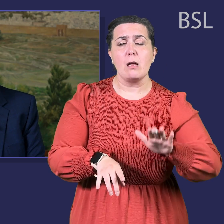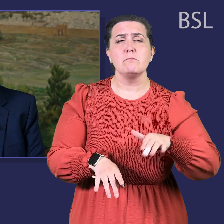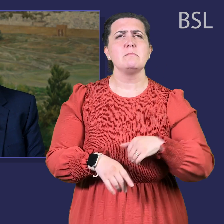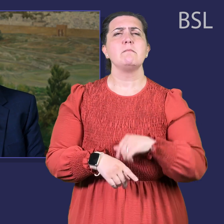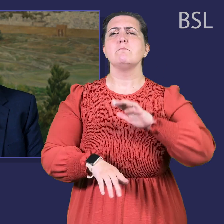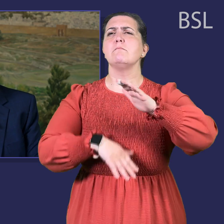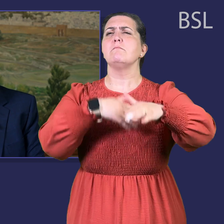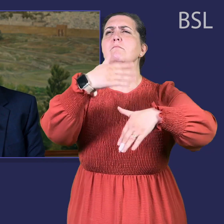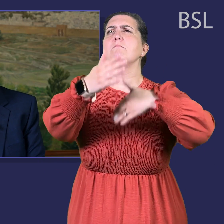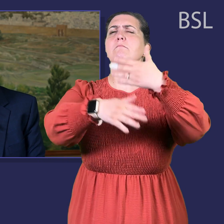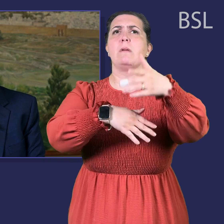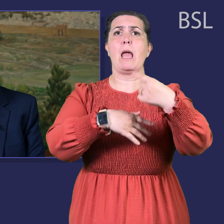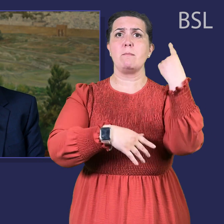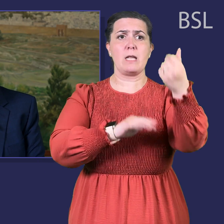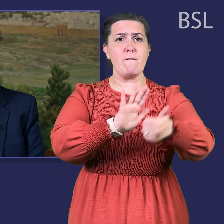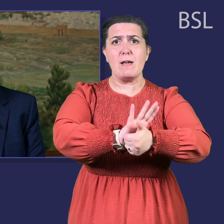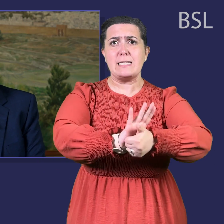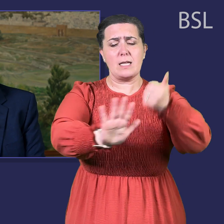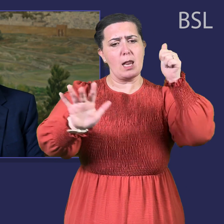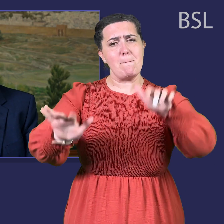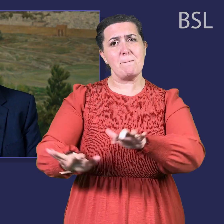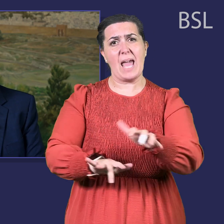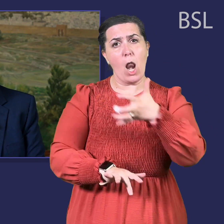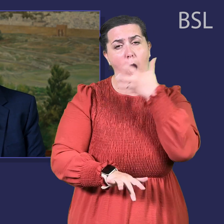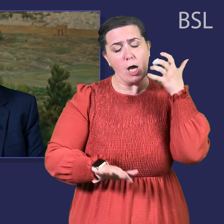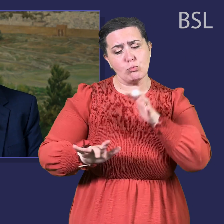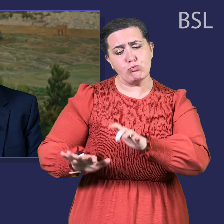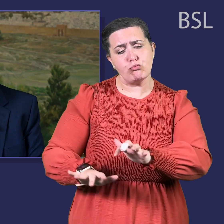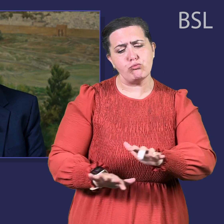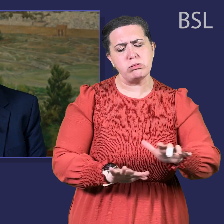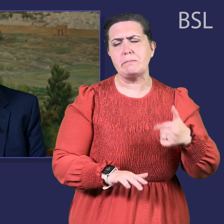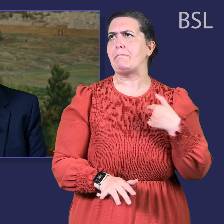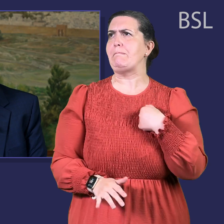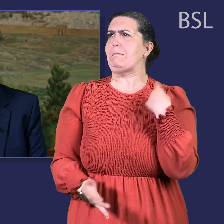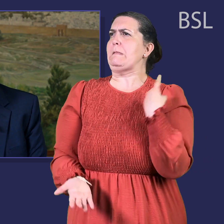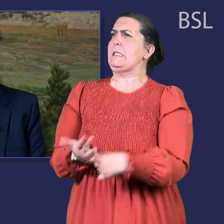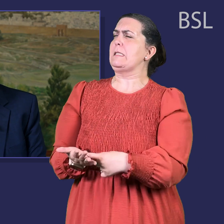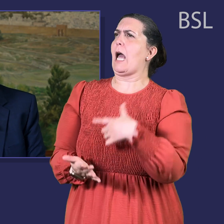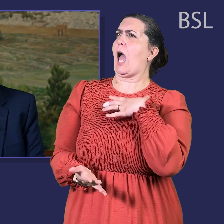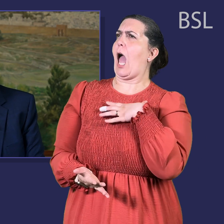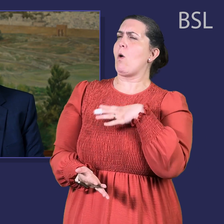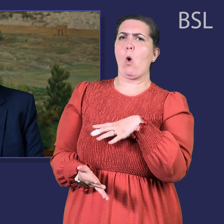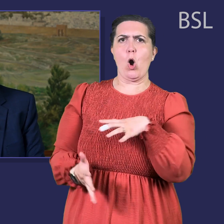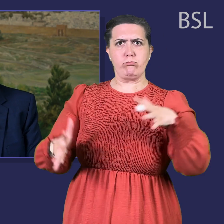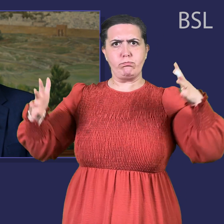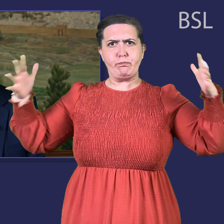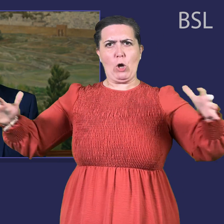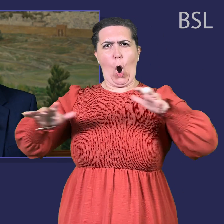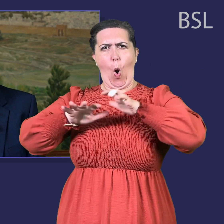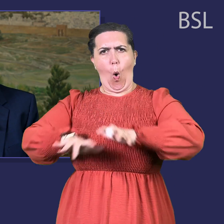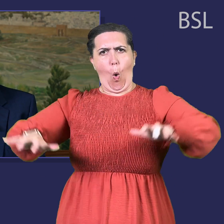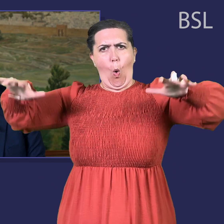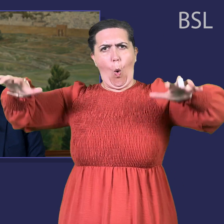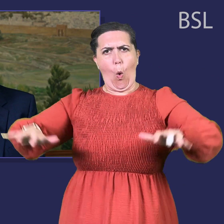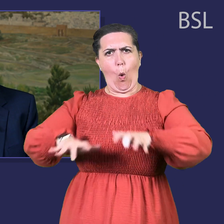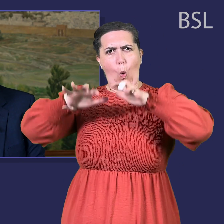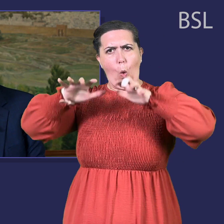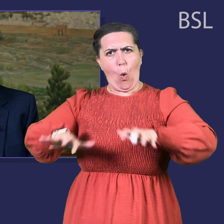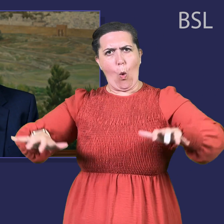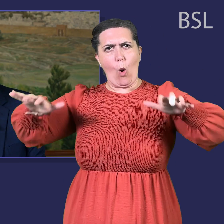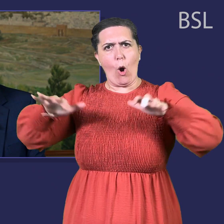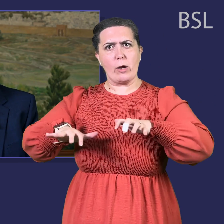child. Later in life, already a talented pianist, Russell decided he wanted to play the